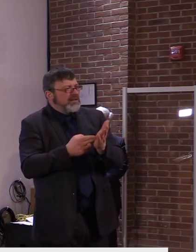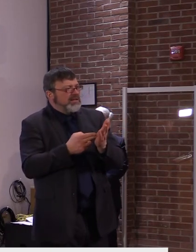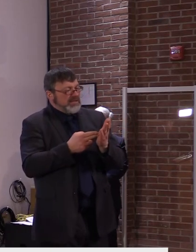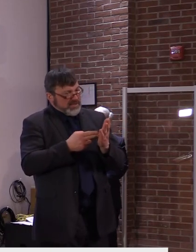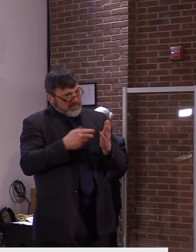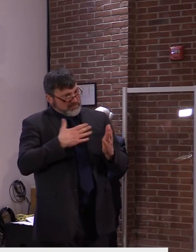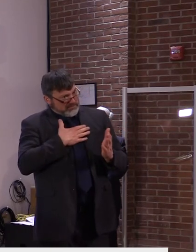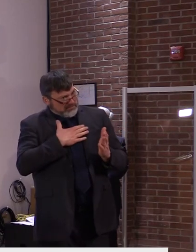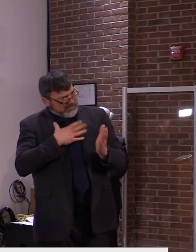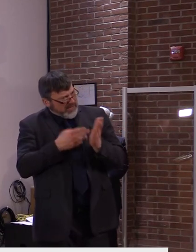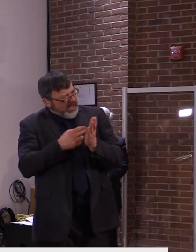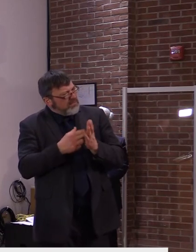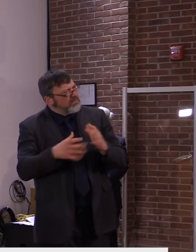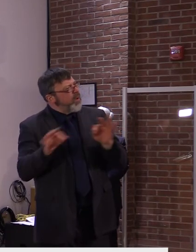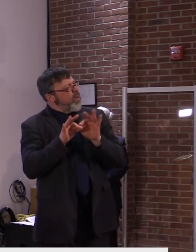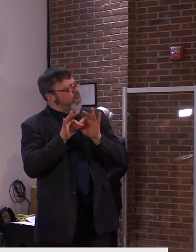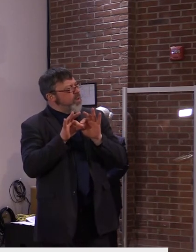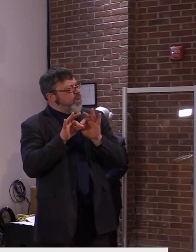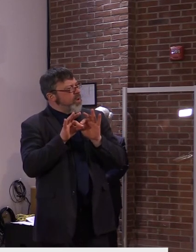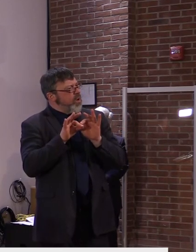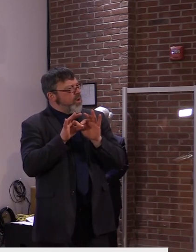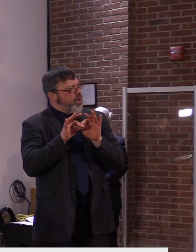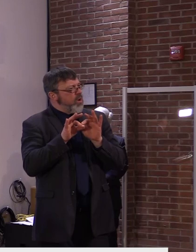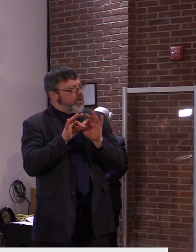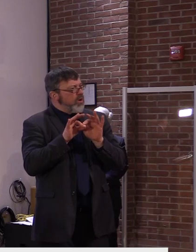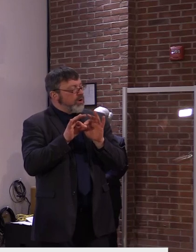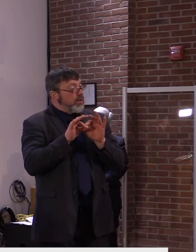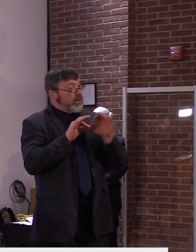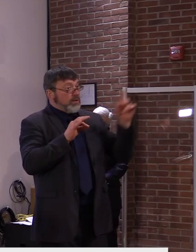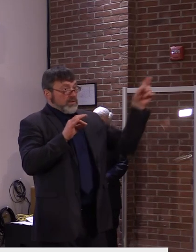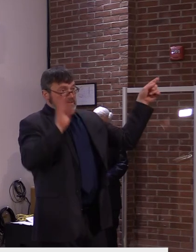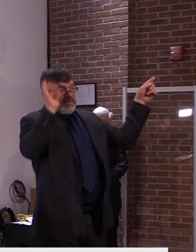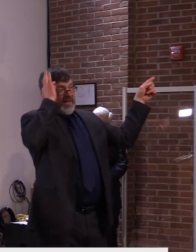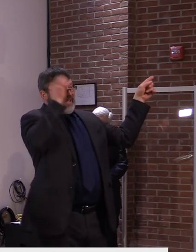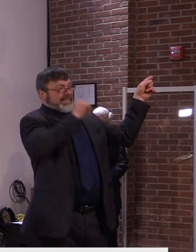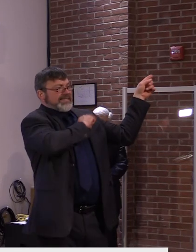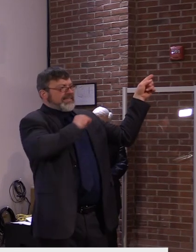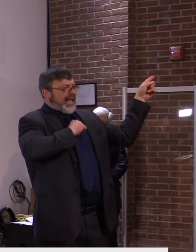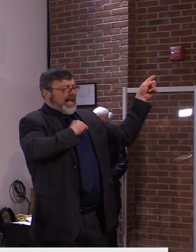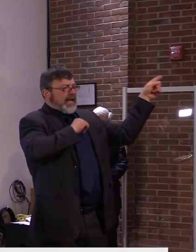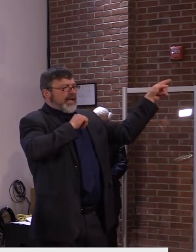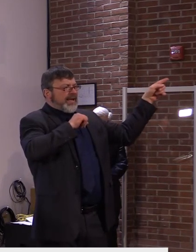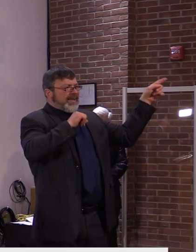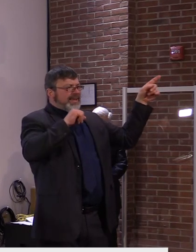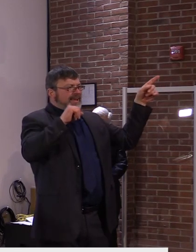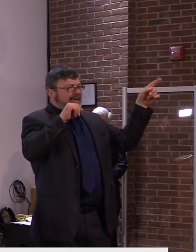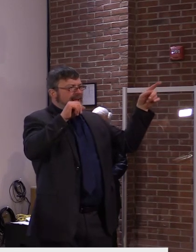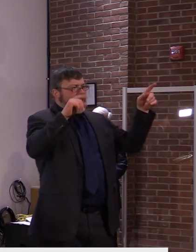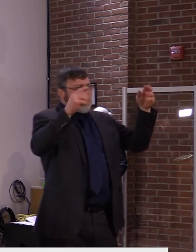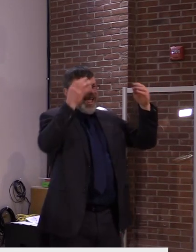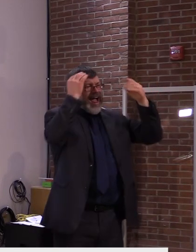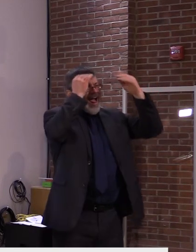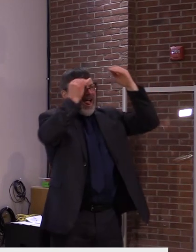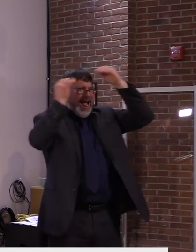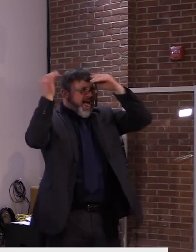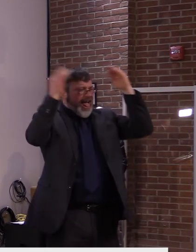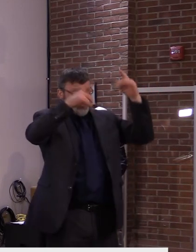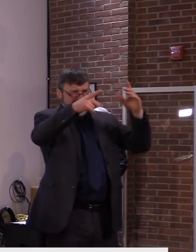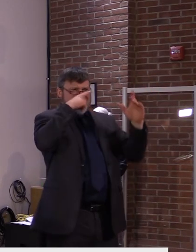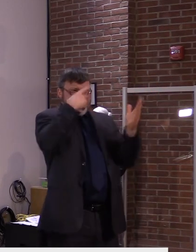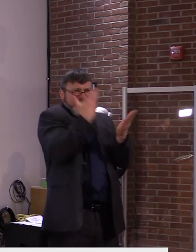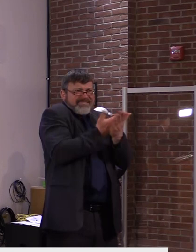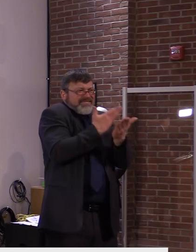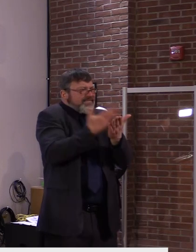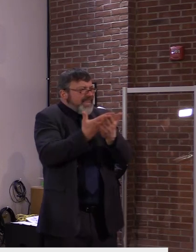think the Senate should contemplate all of the above, everything that I've seen, I think is